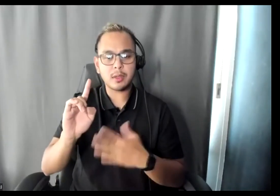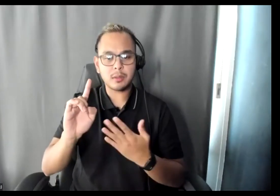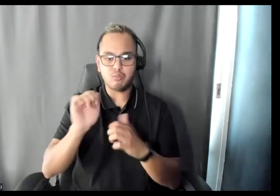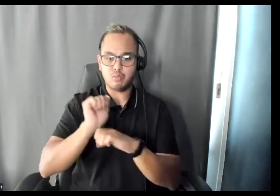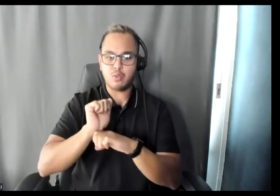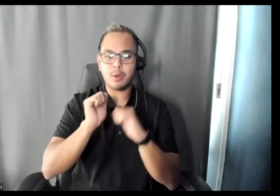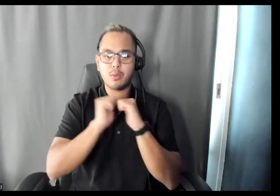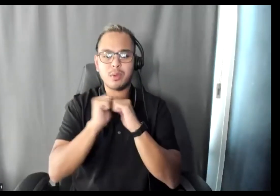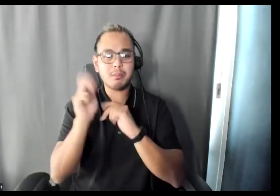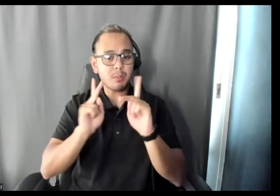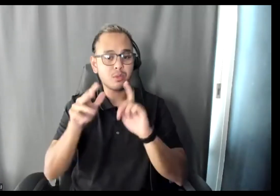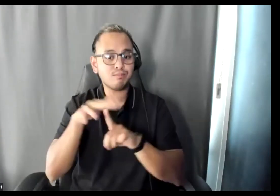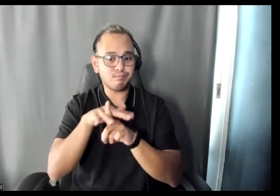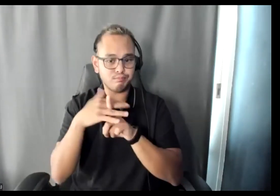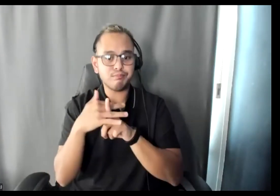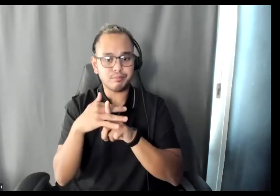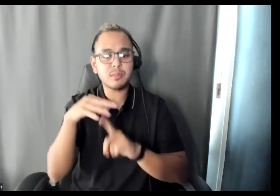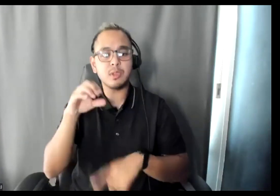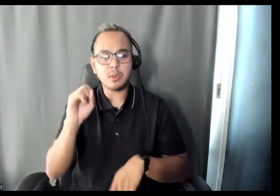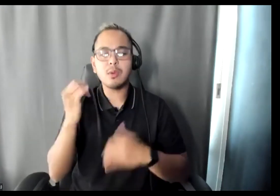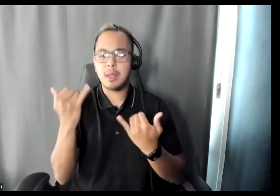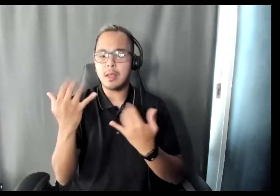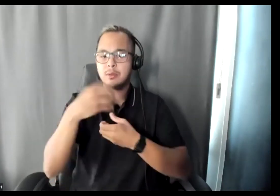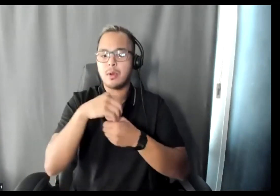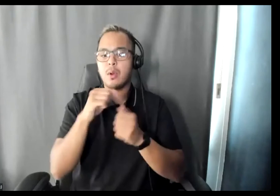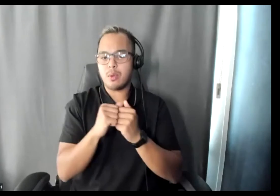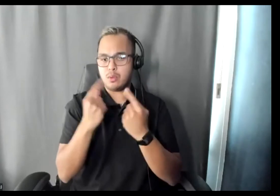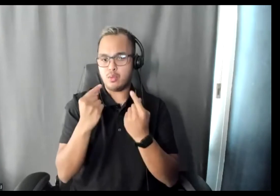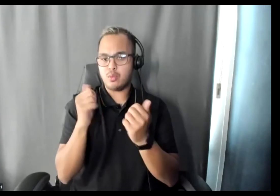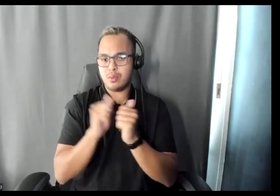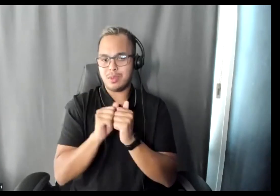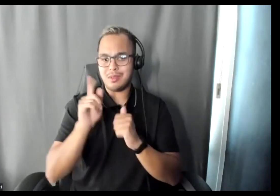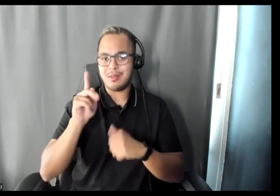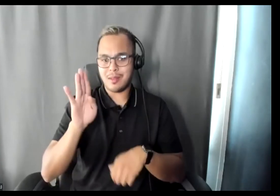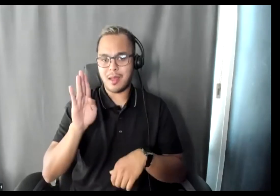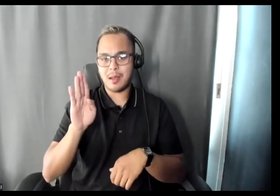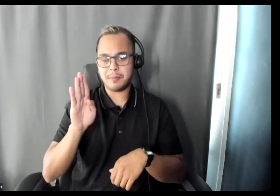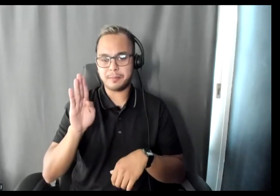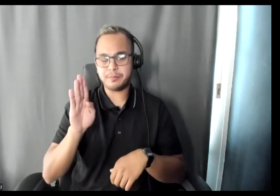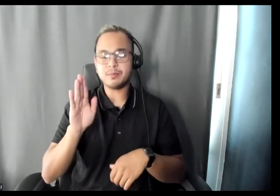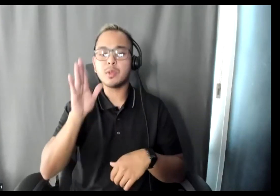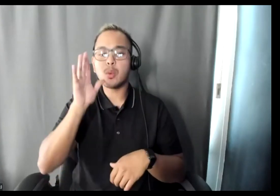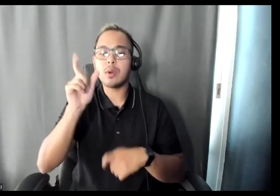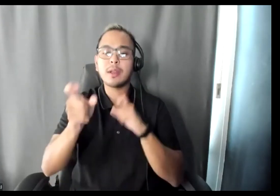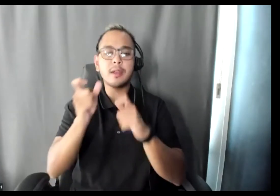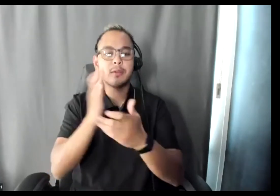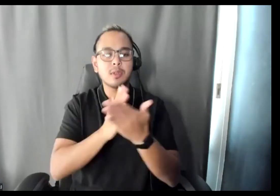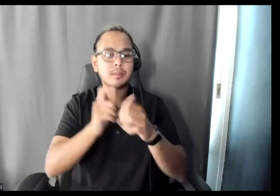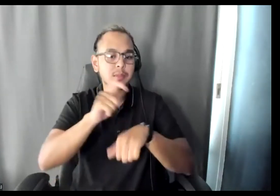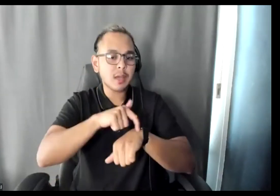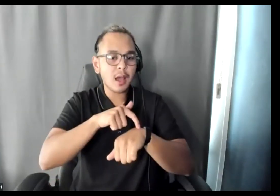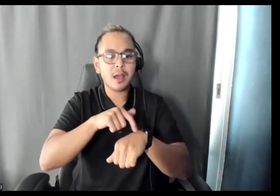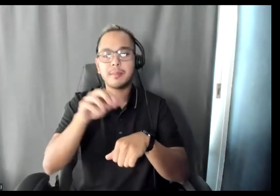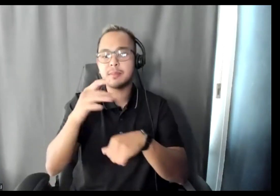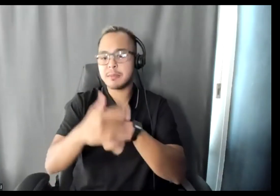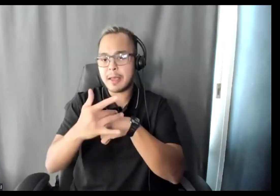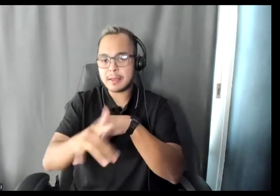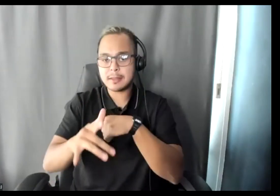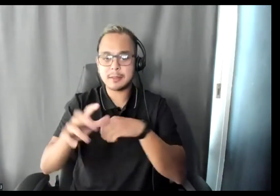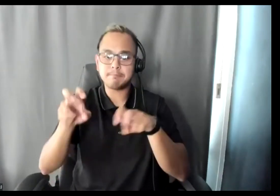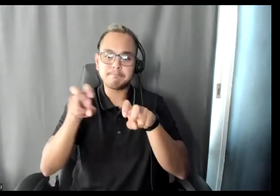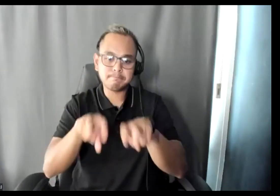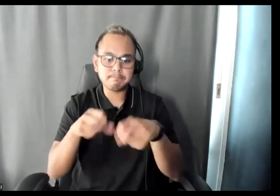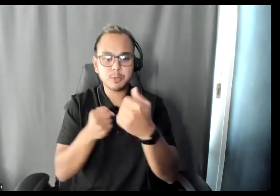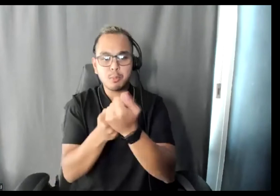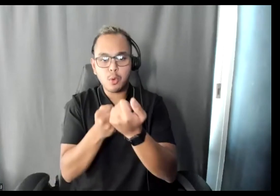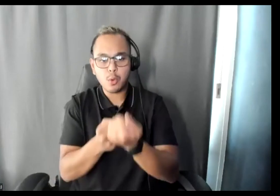with folks around you. And so that's part of what we're going to try to do in this Learning Lab, is give you some support, give you some time and space. There will be an opportunity